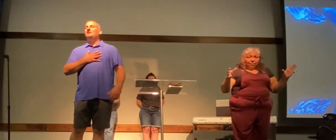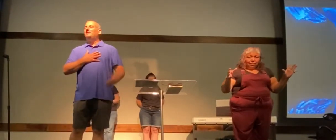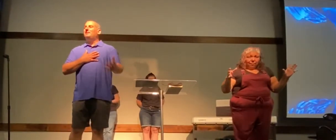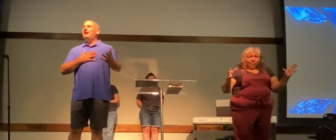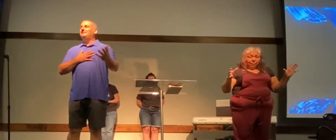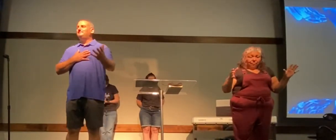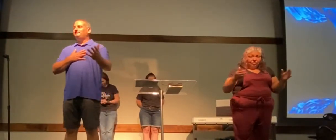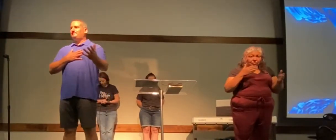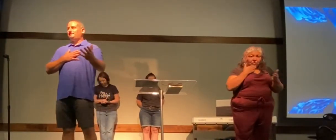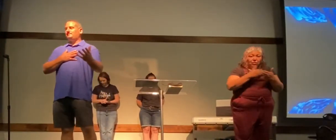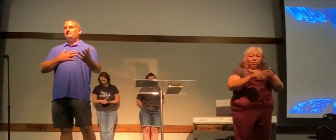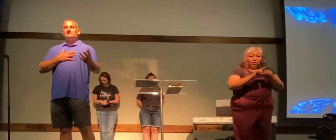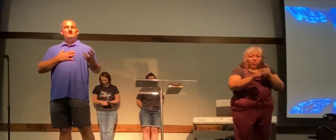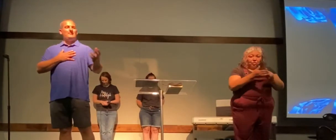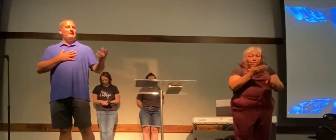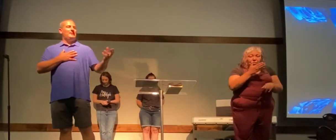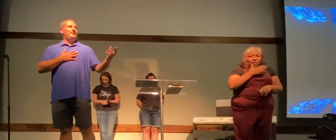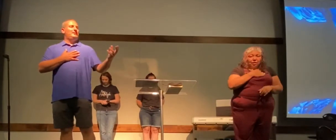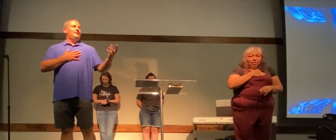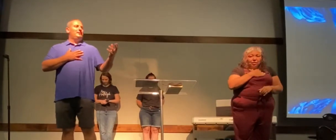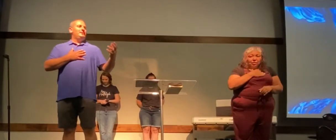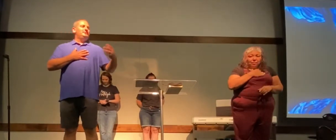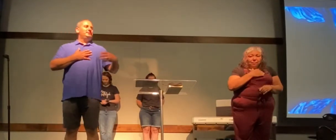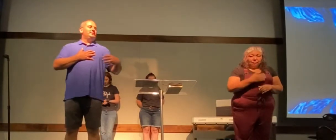A good friend of mine,